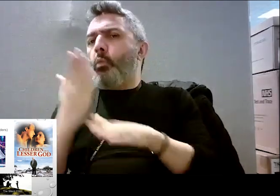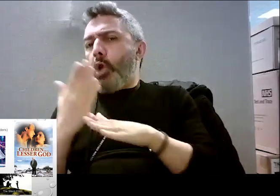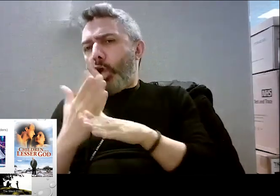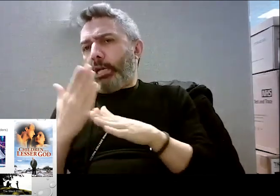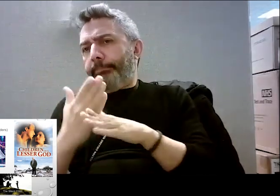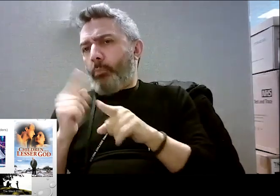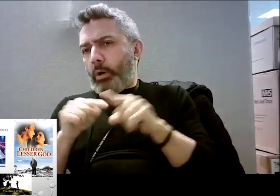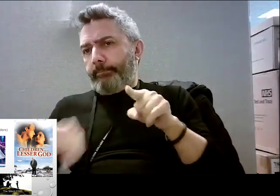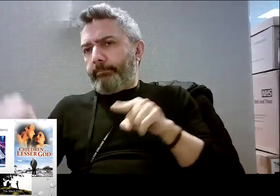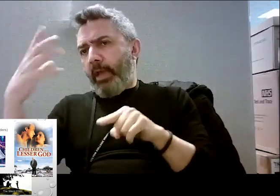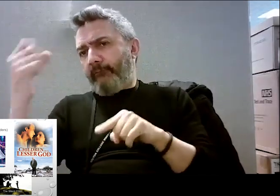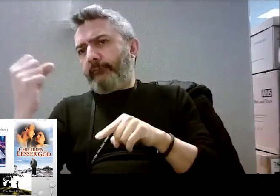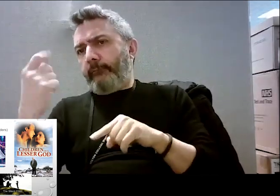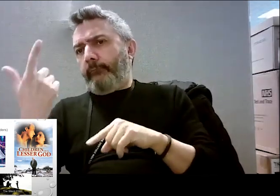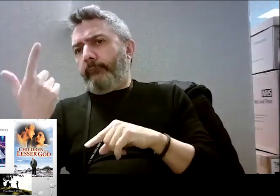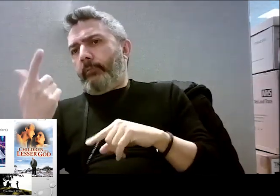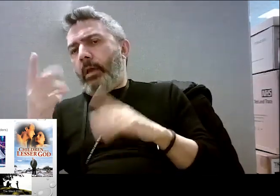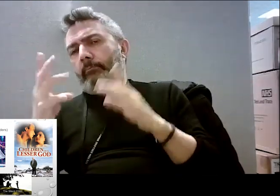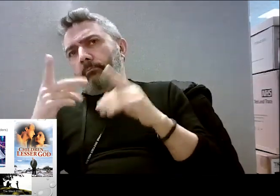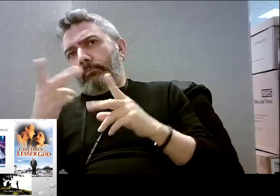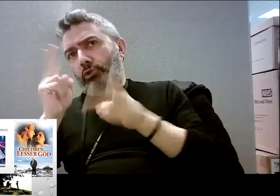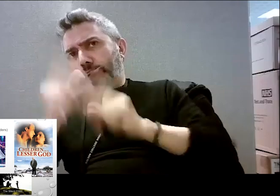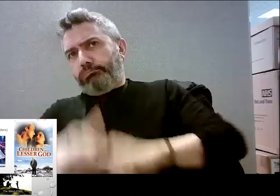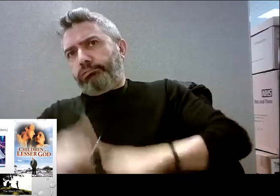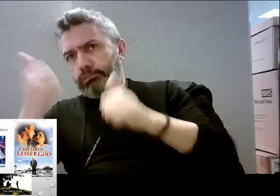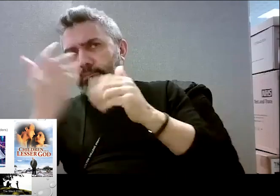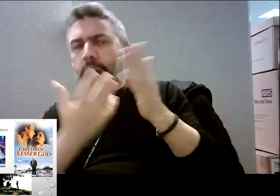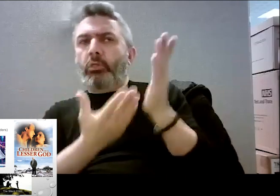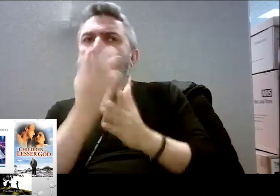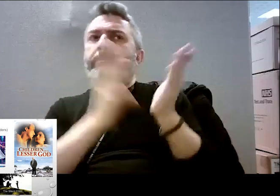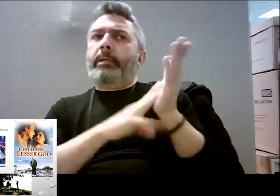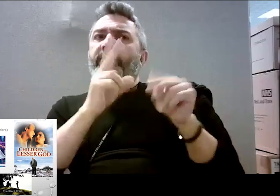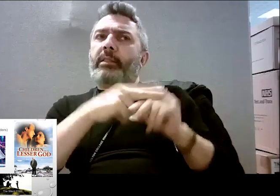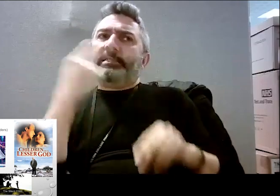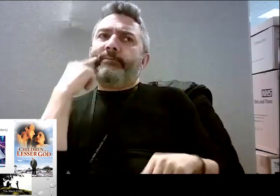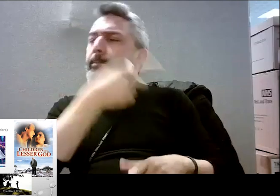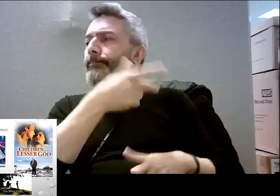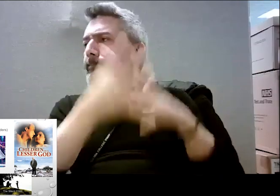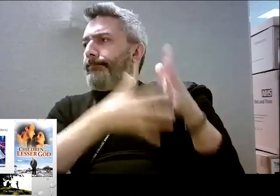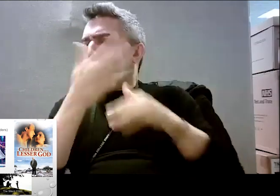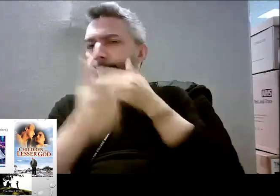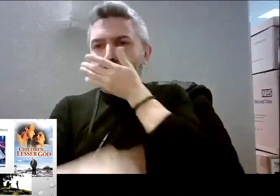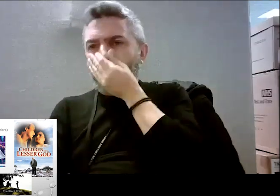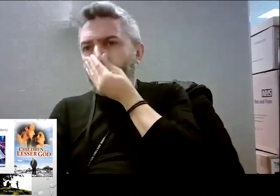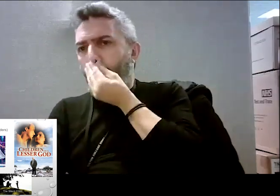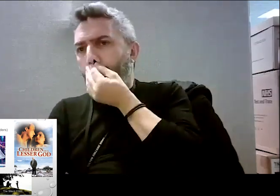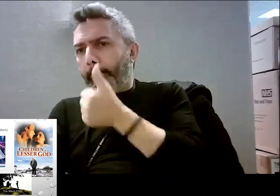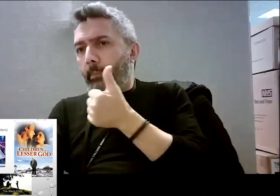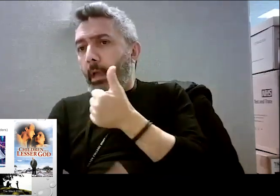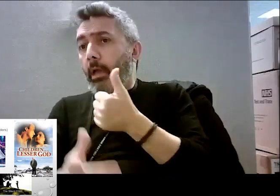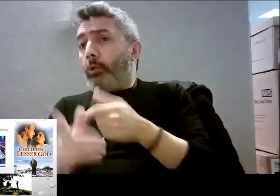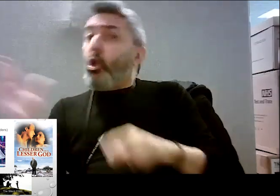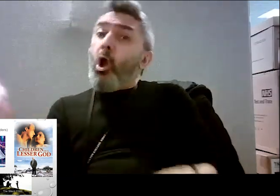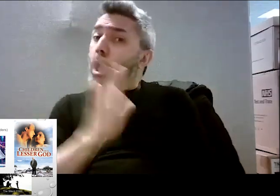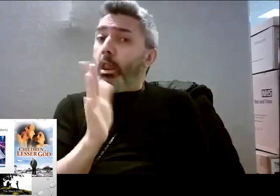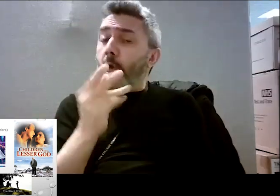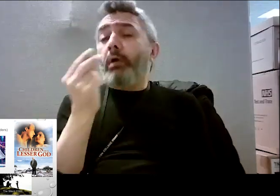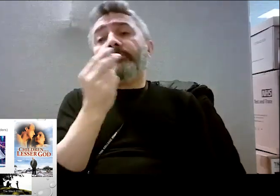lot of CODAs who work as interpreters in the UK. So they've obviously had the sign language from a very, very